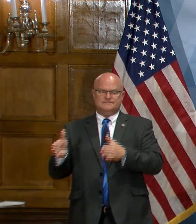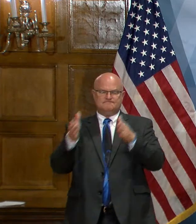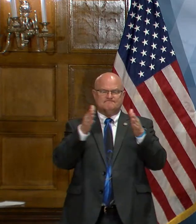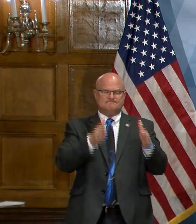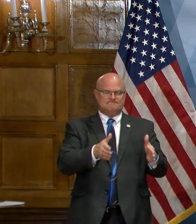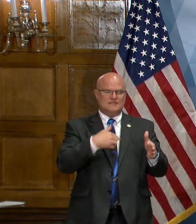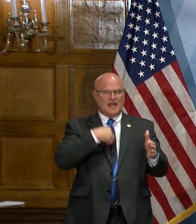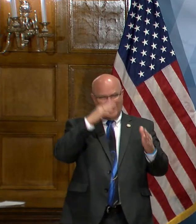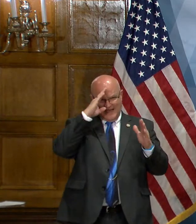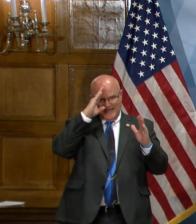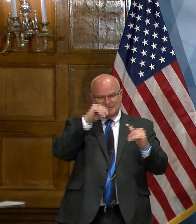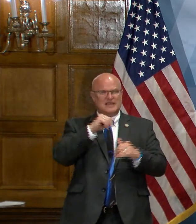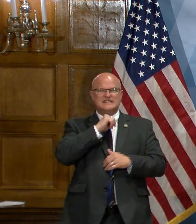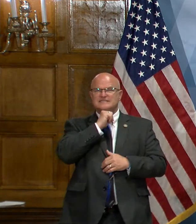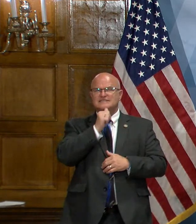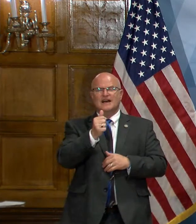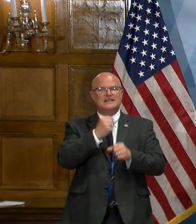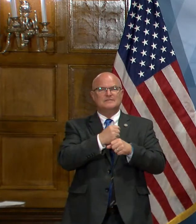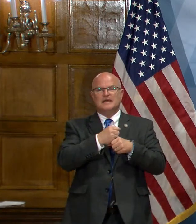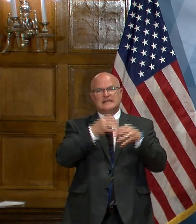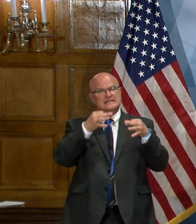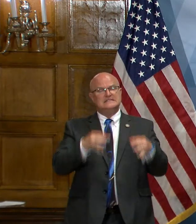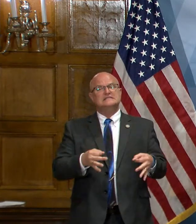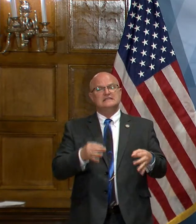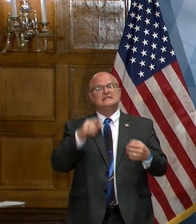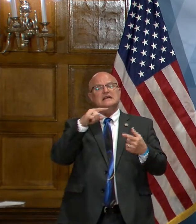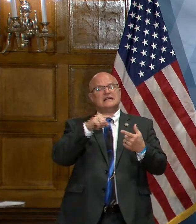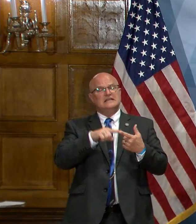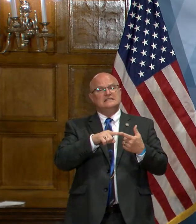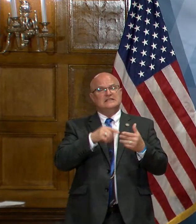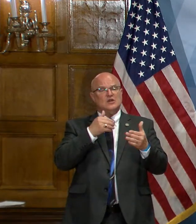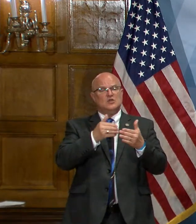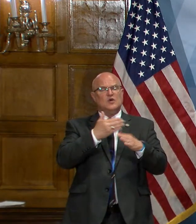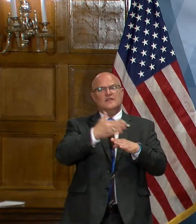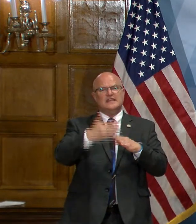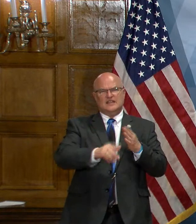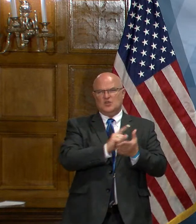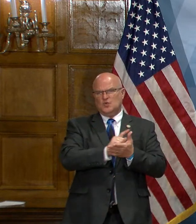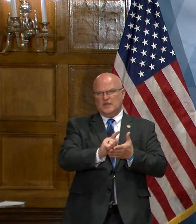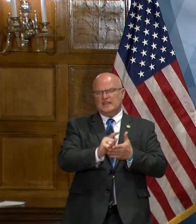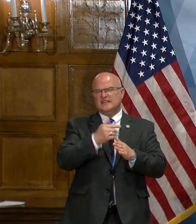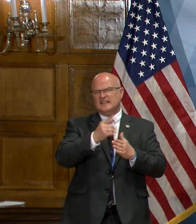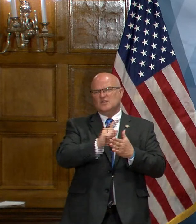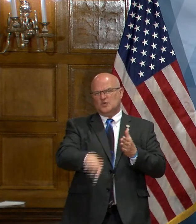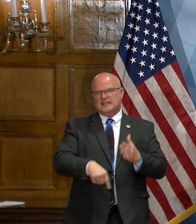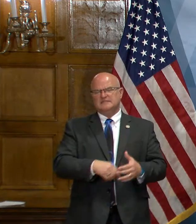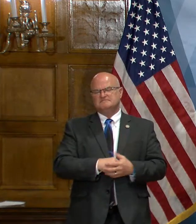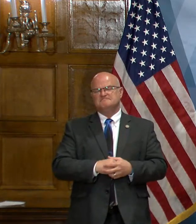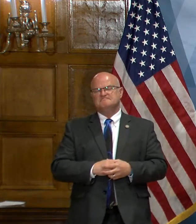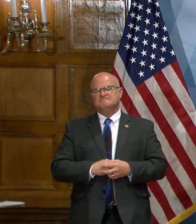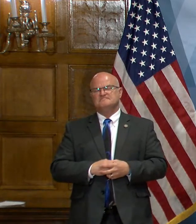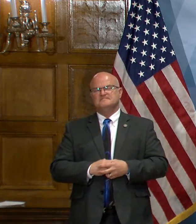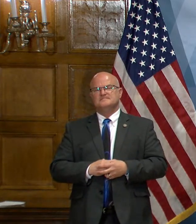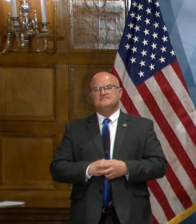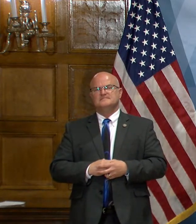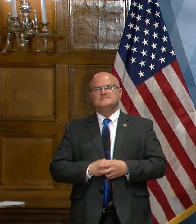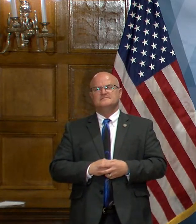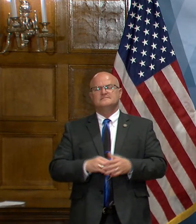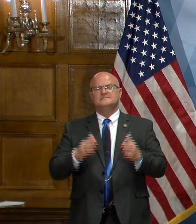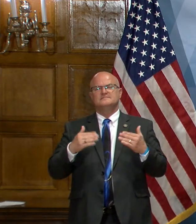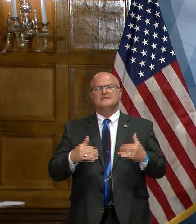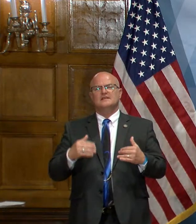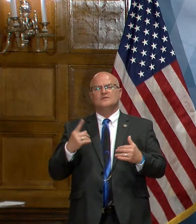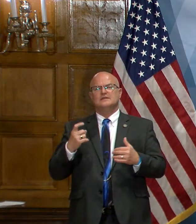one, and I expect not to make a decision until close to the end of the week or the end of the week. Next